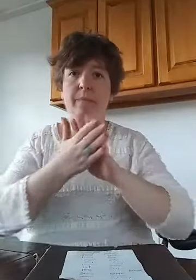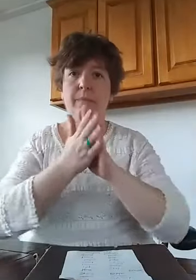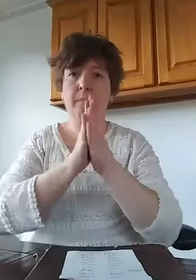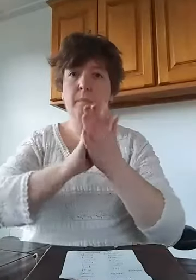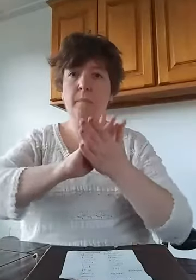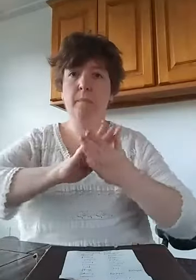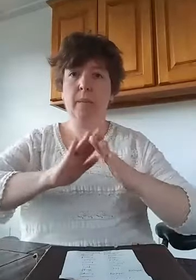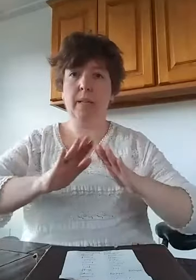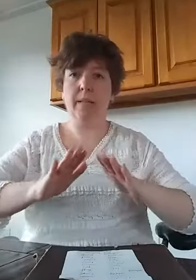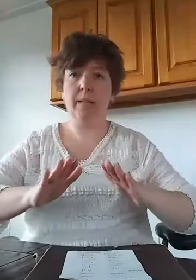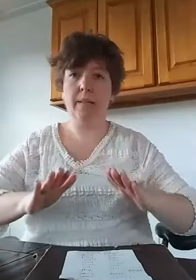Peace.